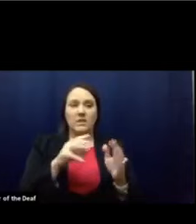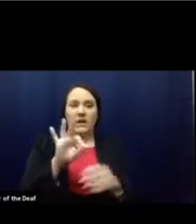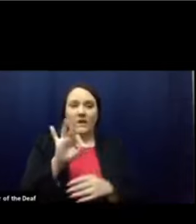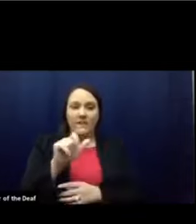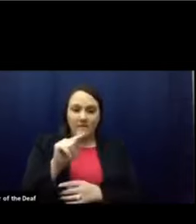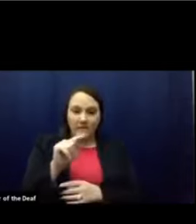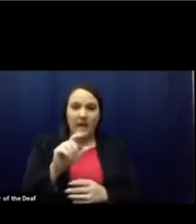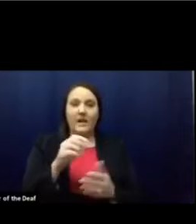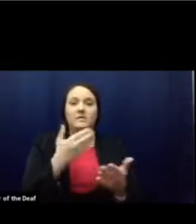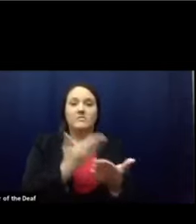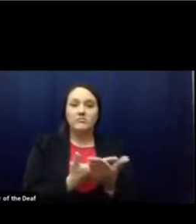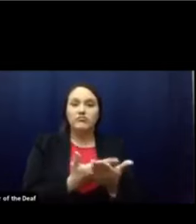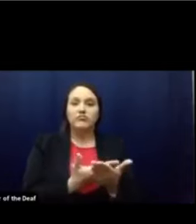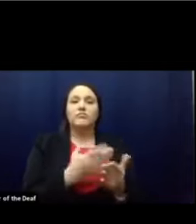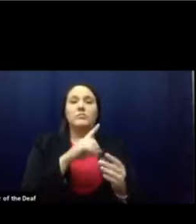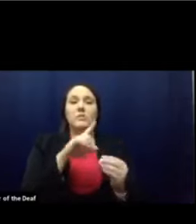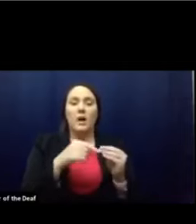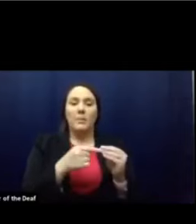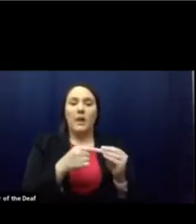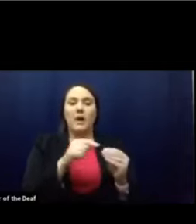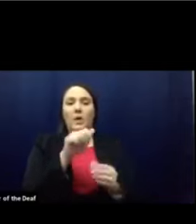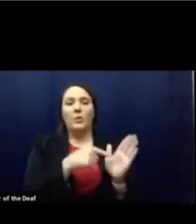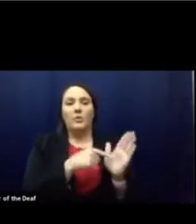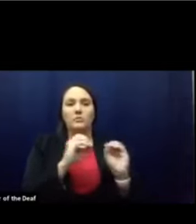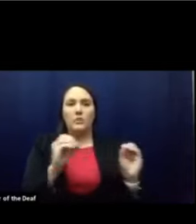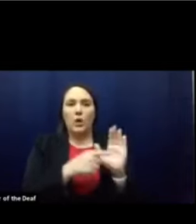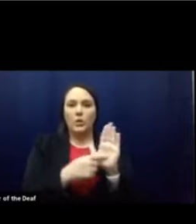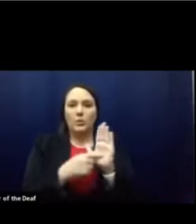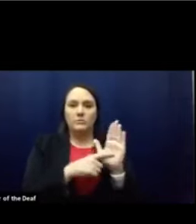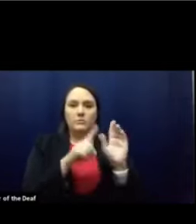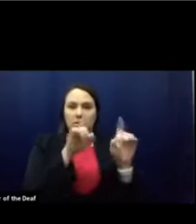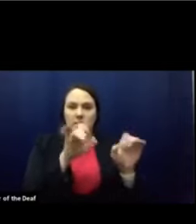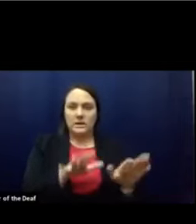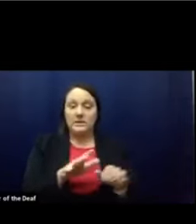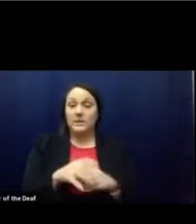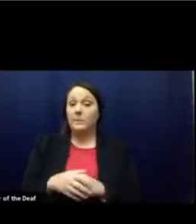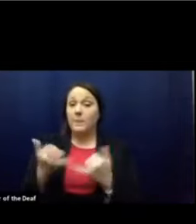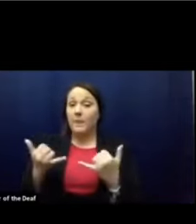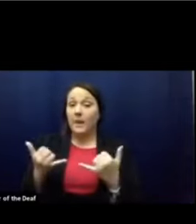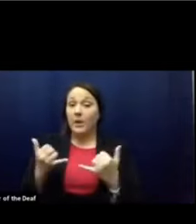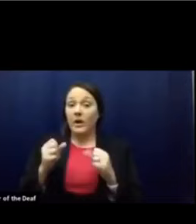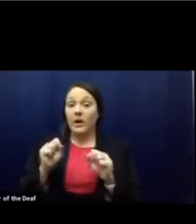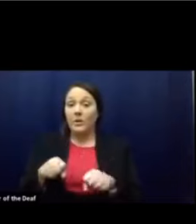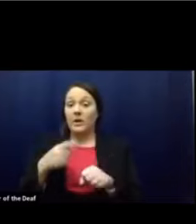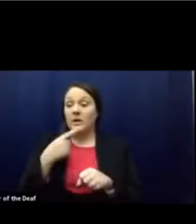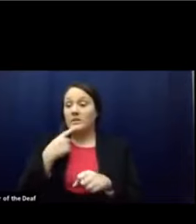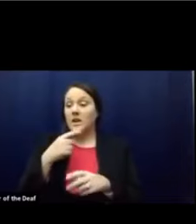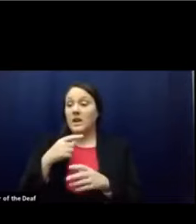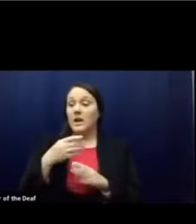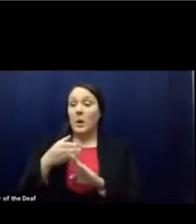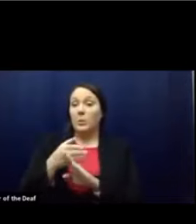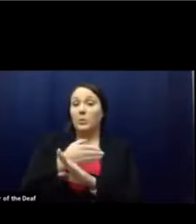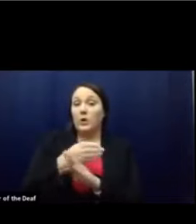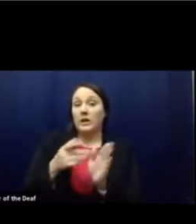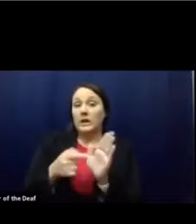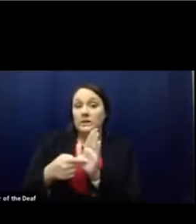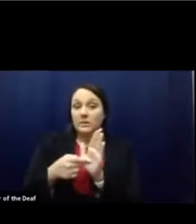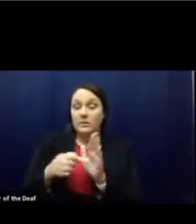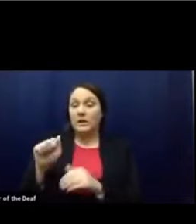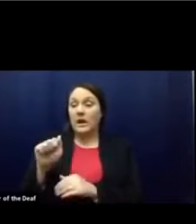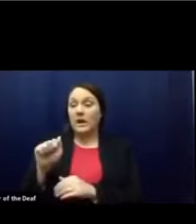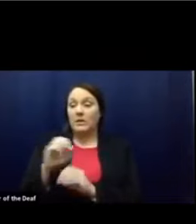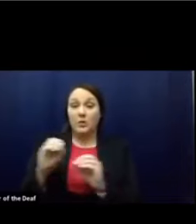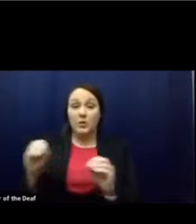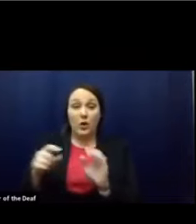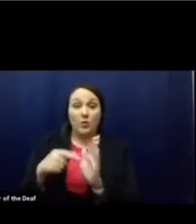transmission? Well, there's a lot of evidence right now that says that there can absolutely be asymptomatic or pre-symptomatic transmission of this